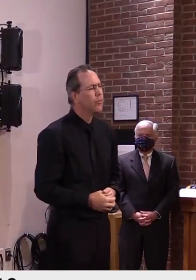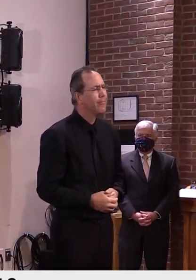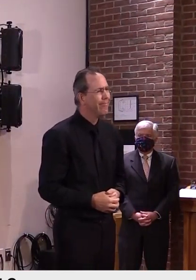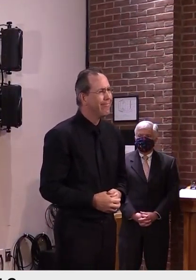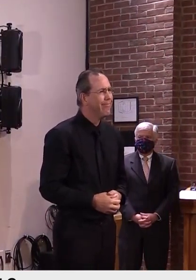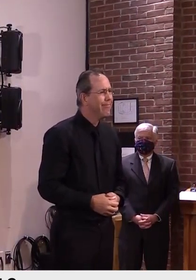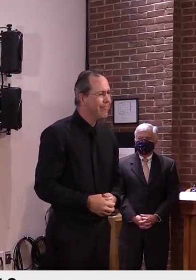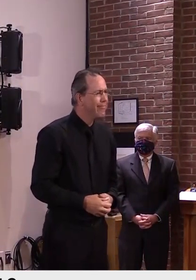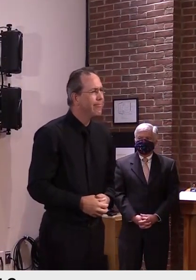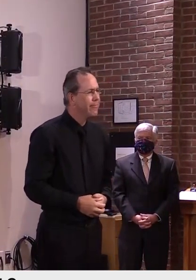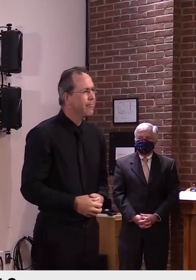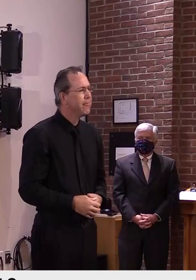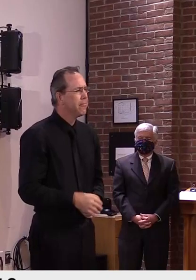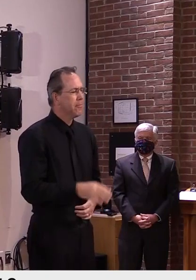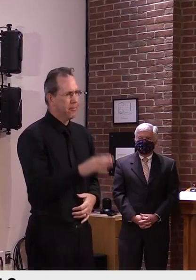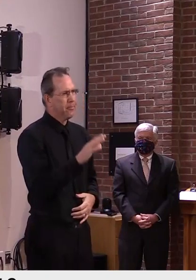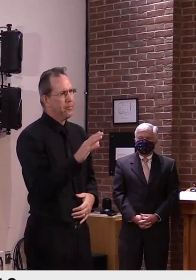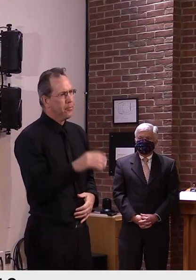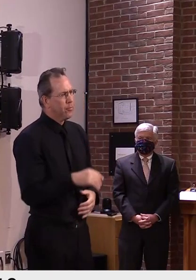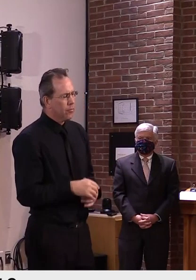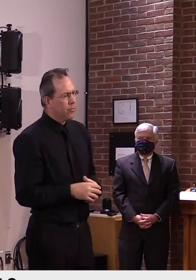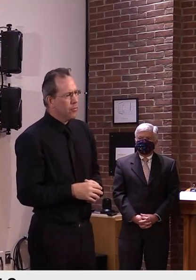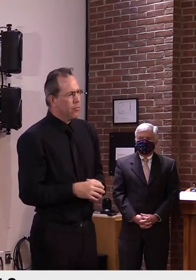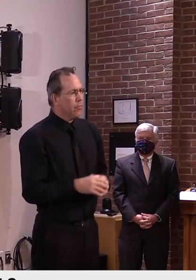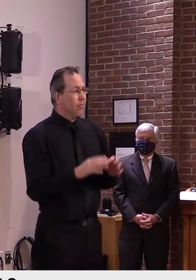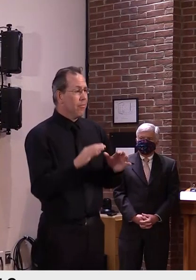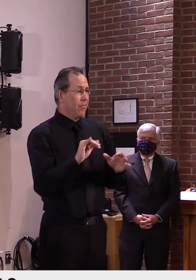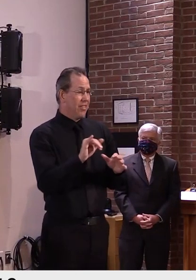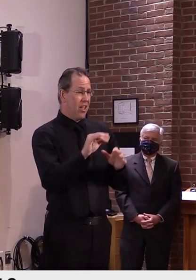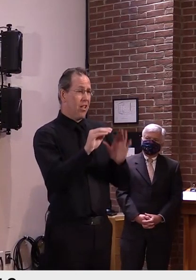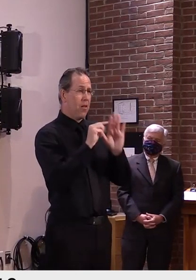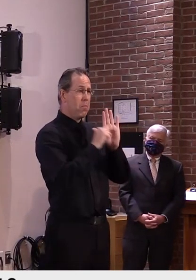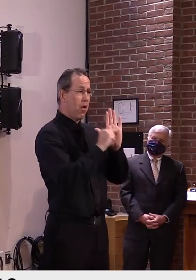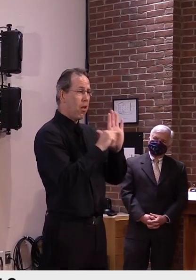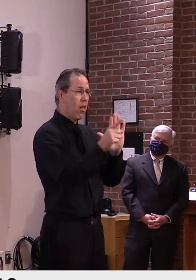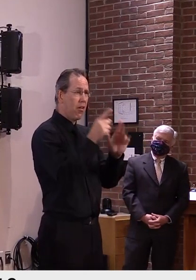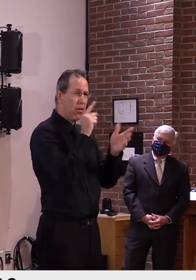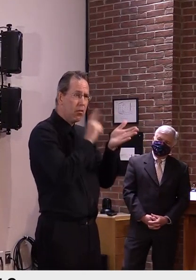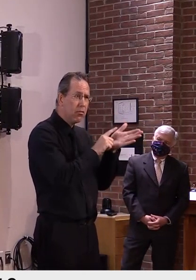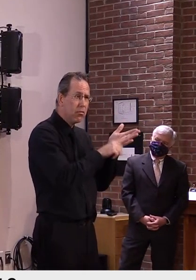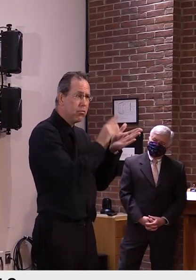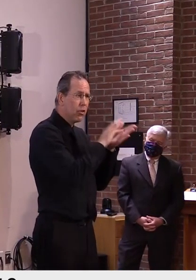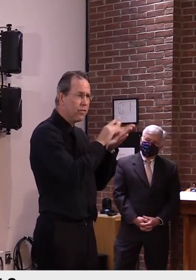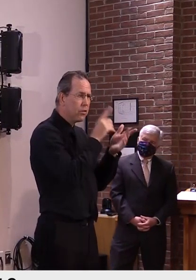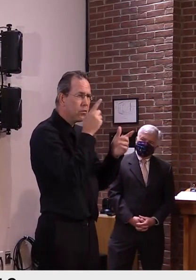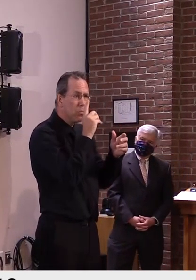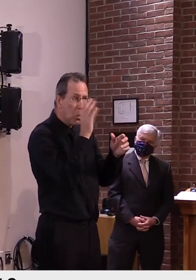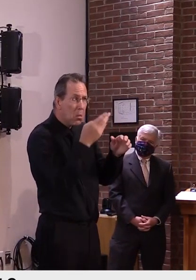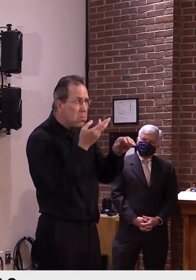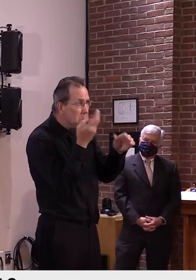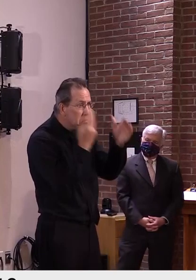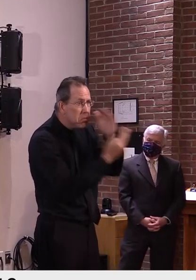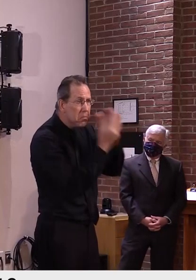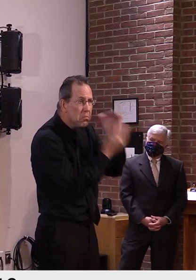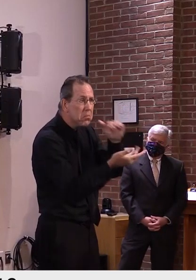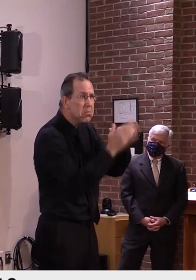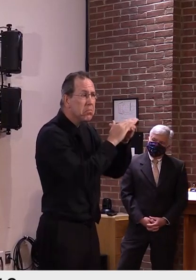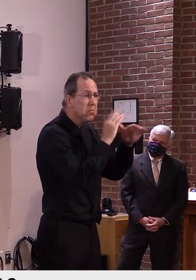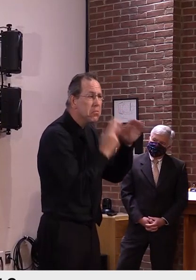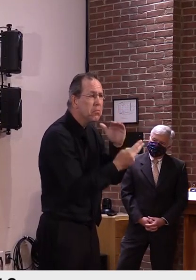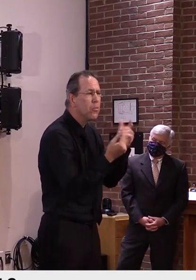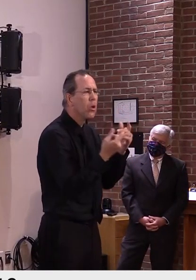So with this kind of a modeling process, they're looking at trends in cases. And so based